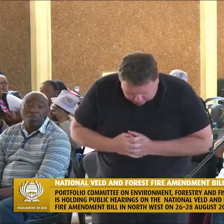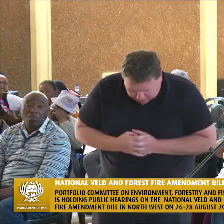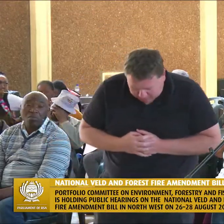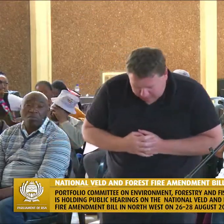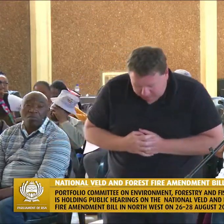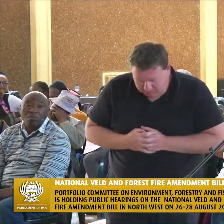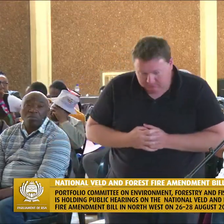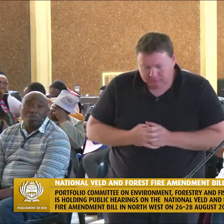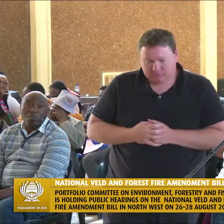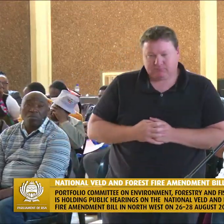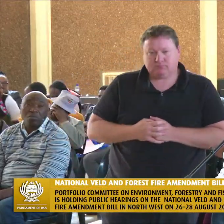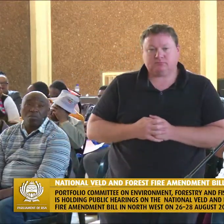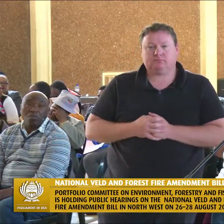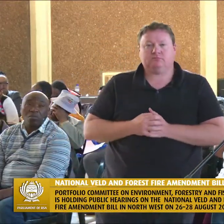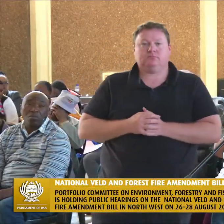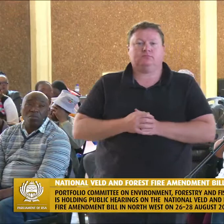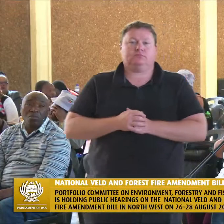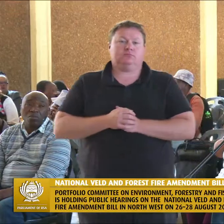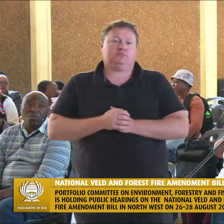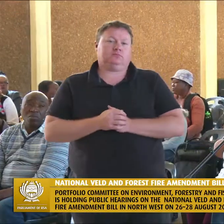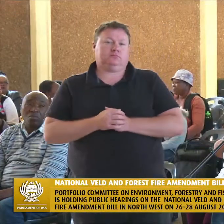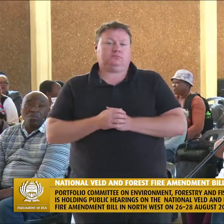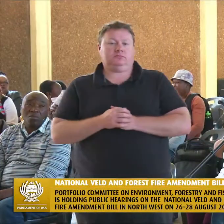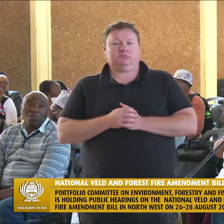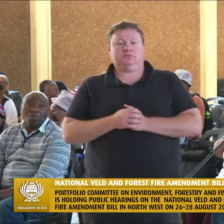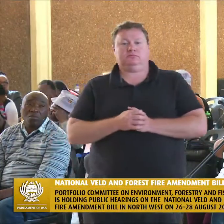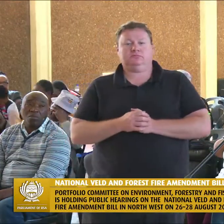like a friend of mine america is a firefighter